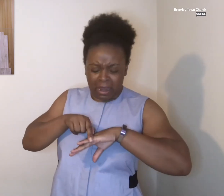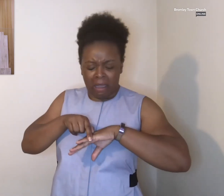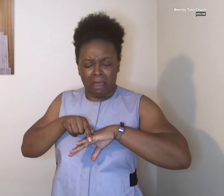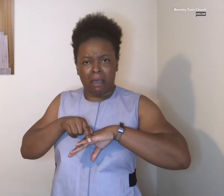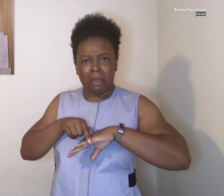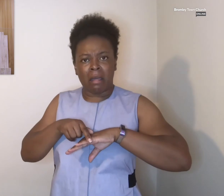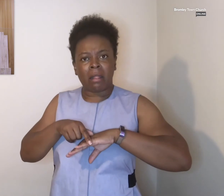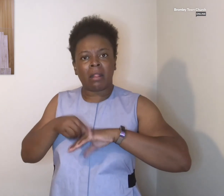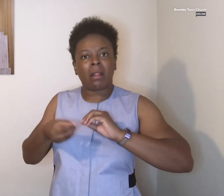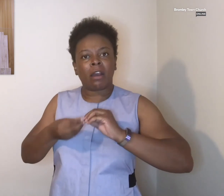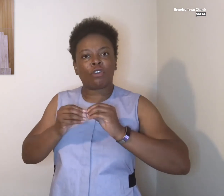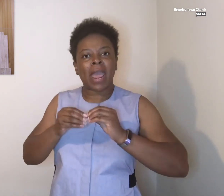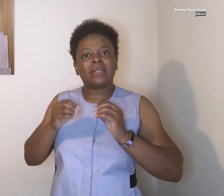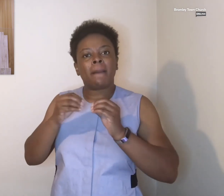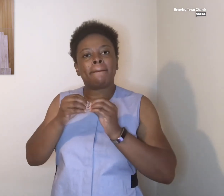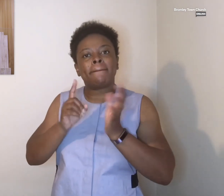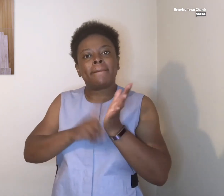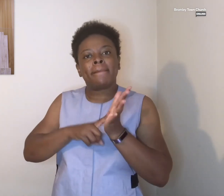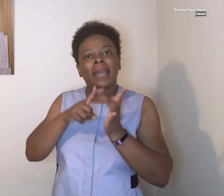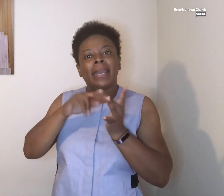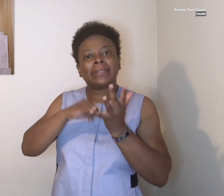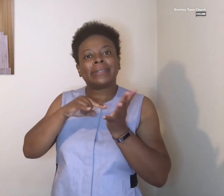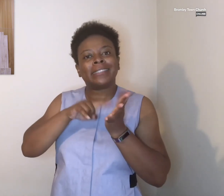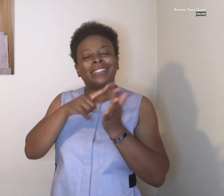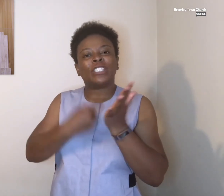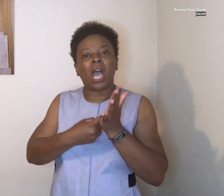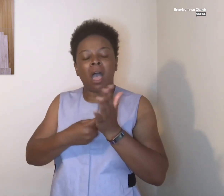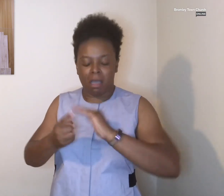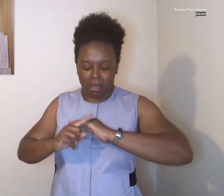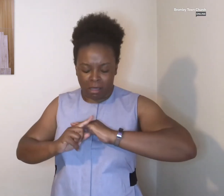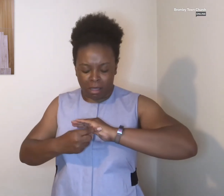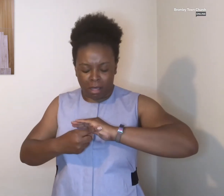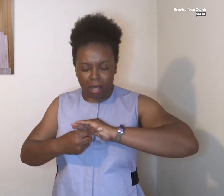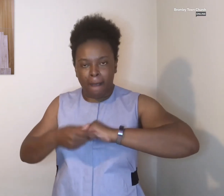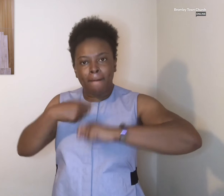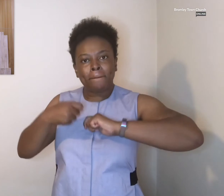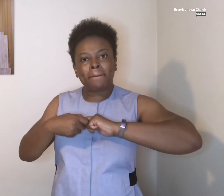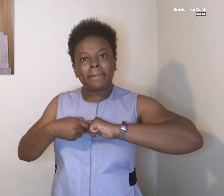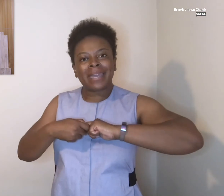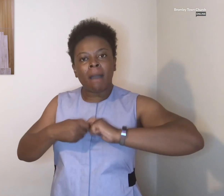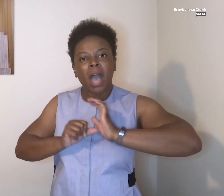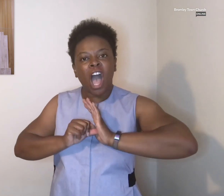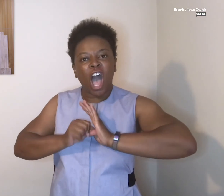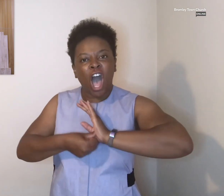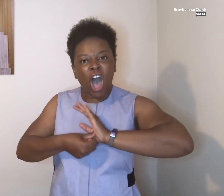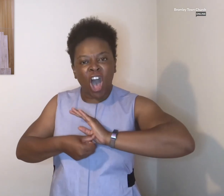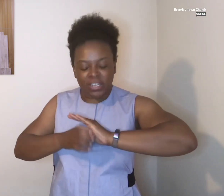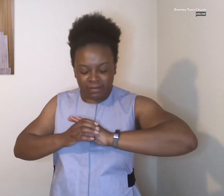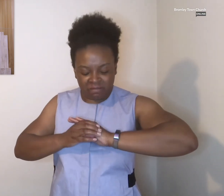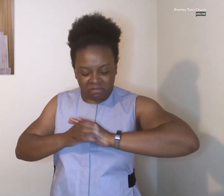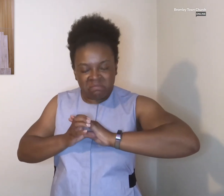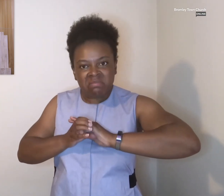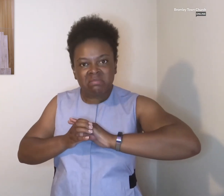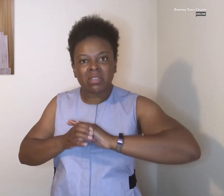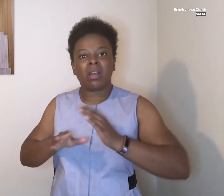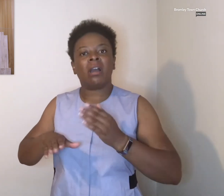blister forms. And in time, the blister goes hard, and eventually hard skin starts to form in that area. Because your body is saying, look, I